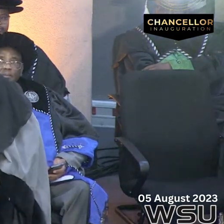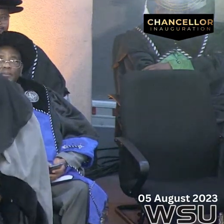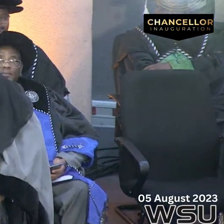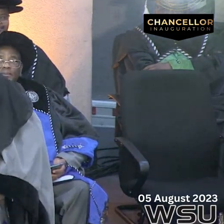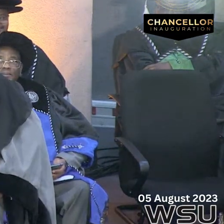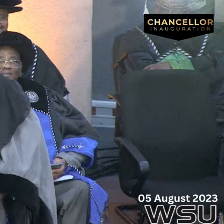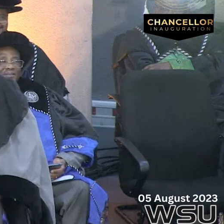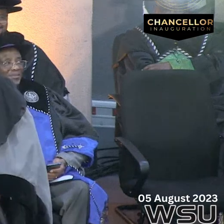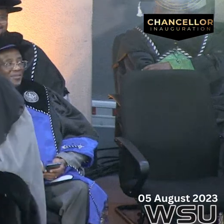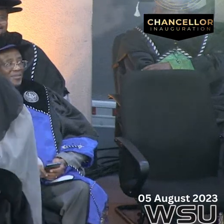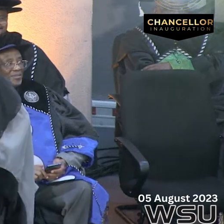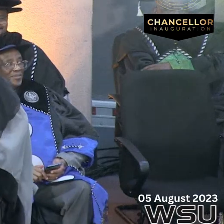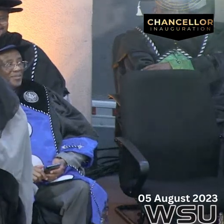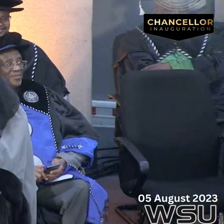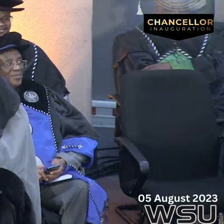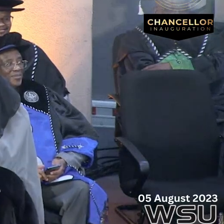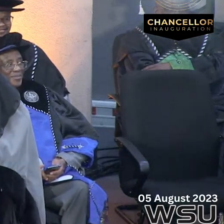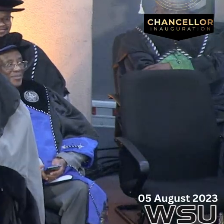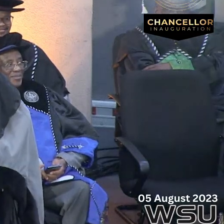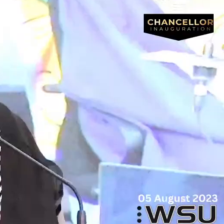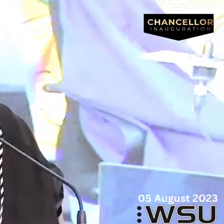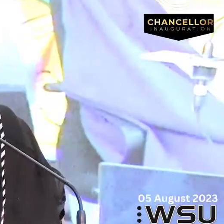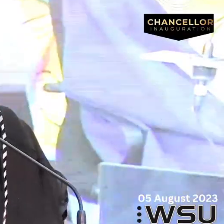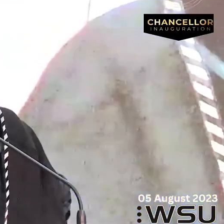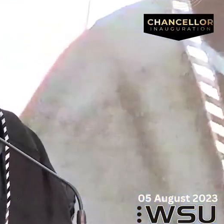discovered. Sadly.